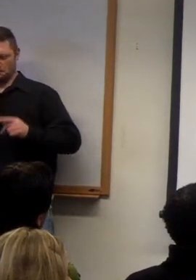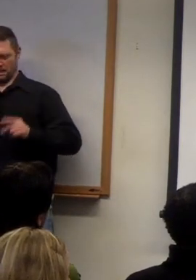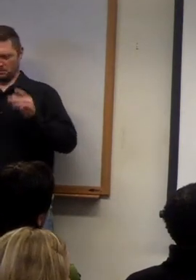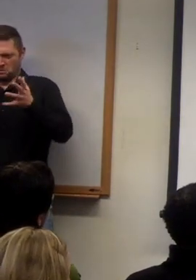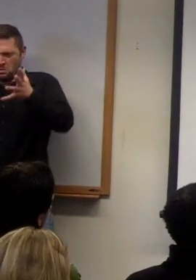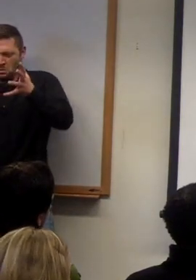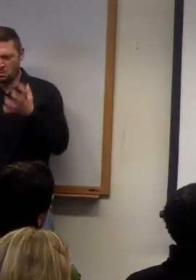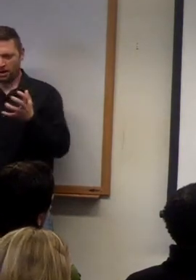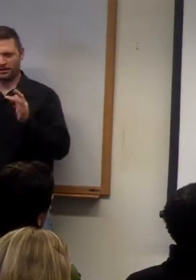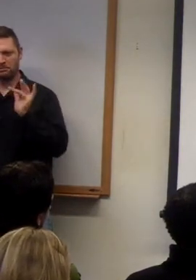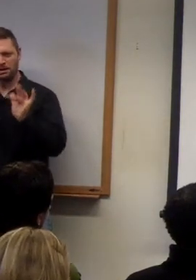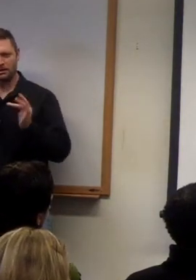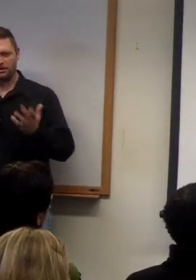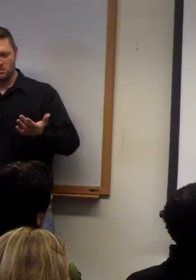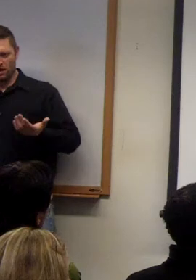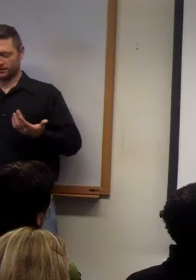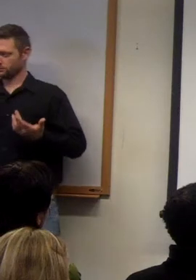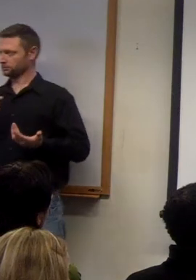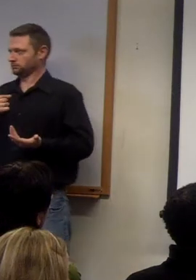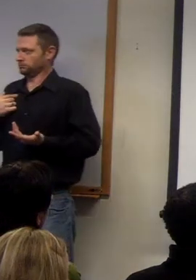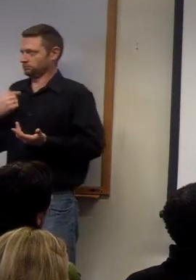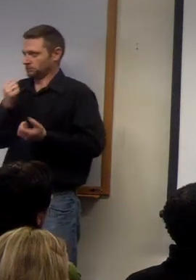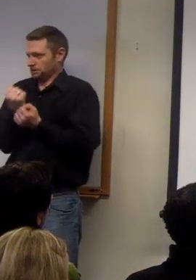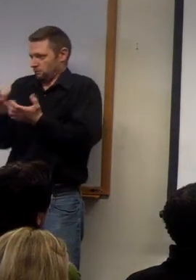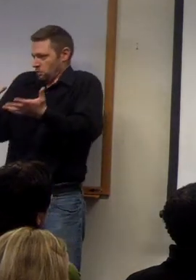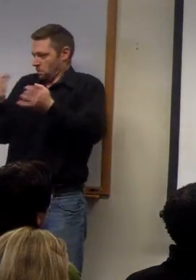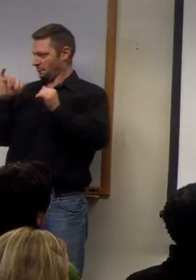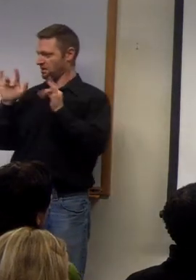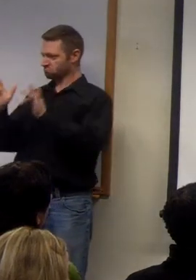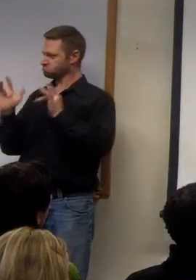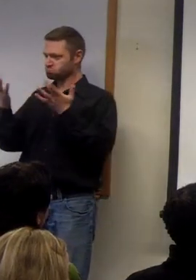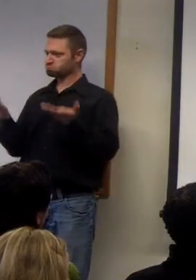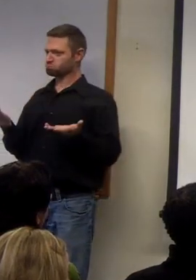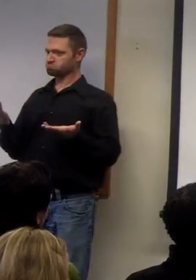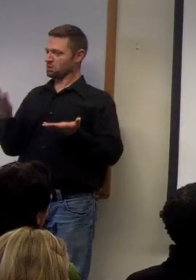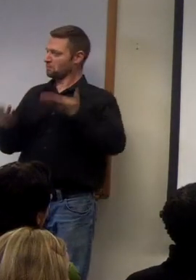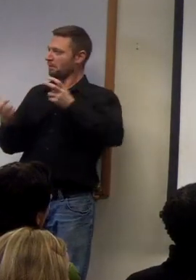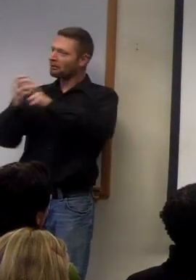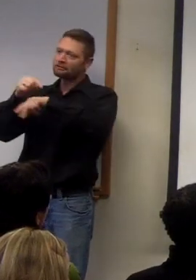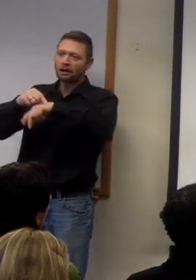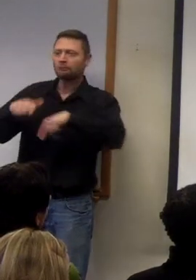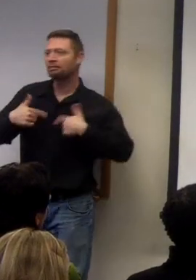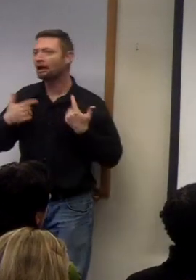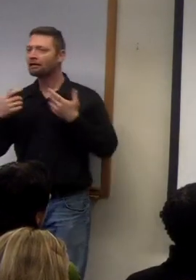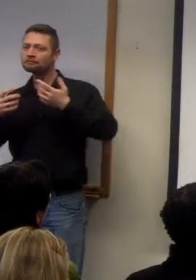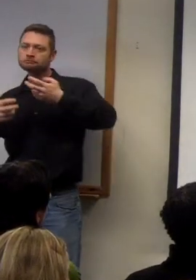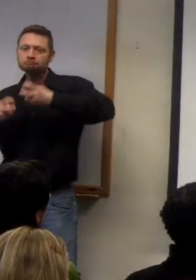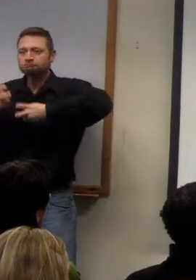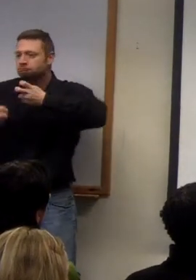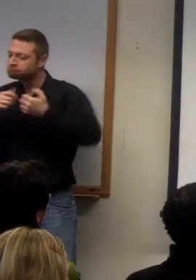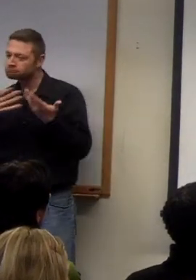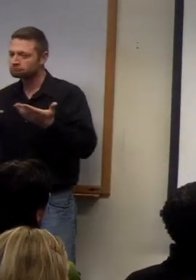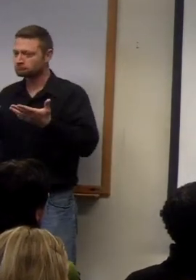pity? And she said, well, I don't know, I think everybody wants pity. You know, sometimes you're going through a hard time.